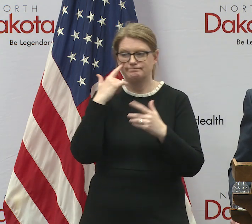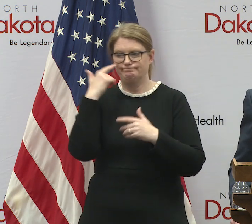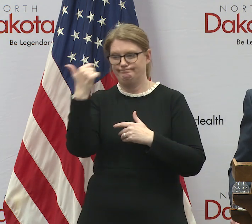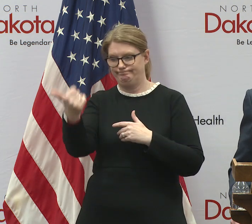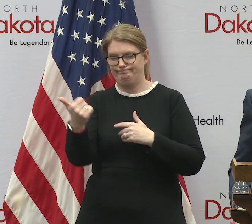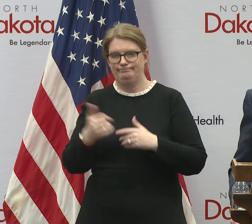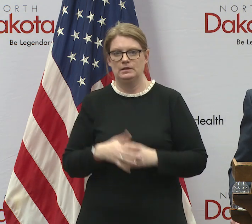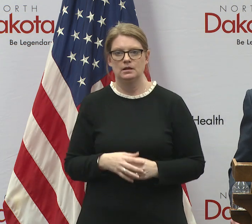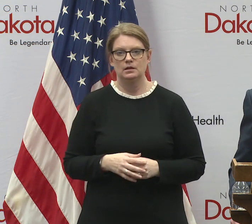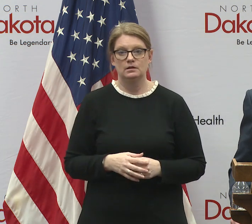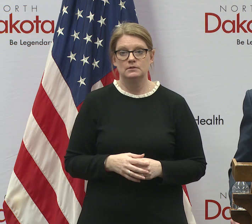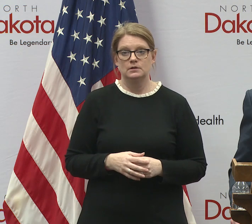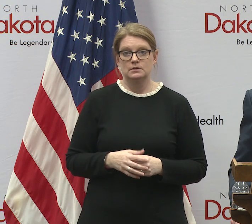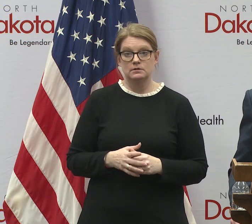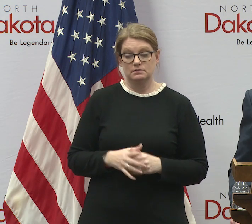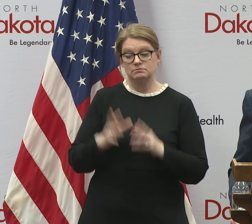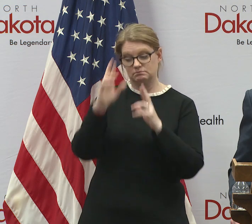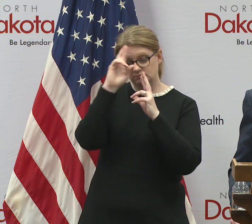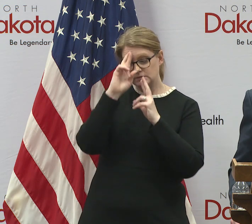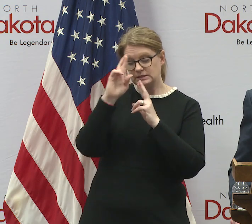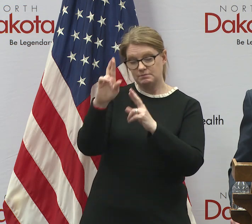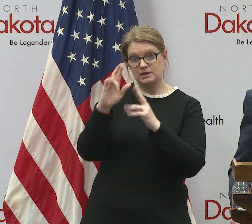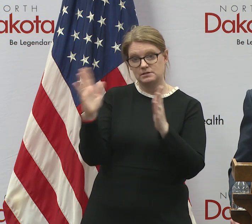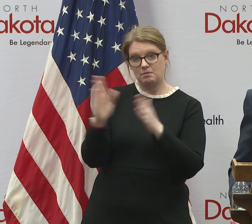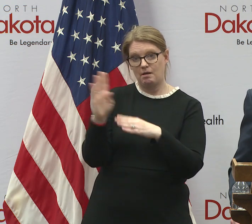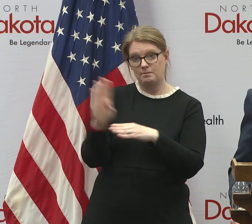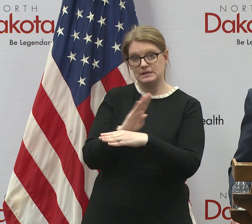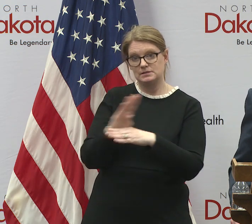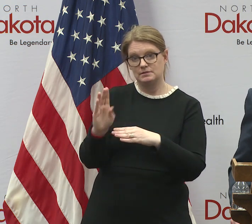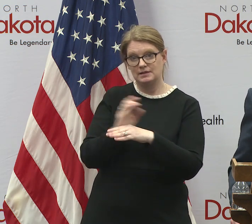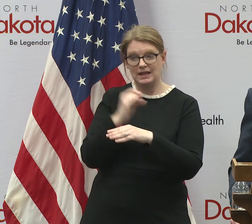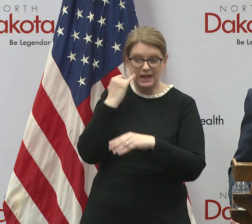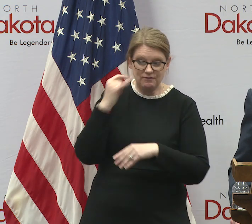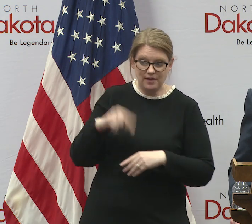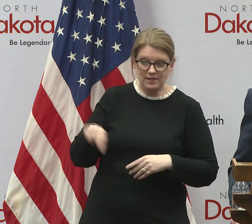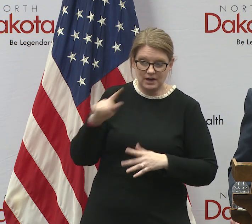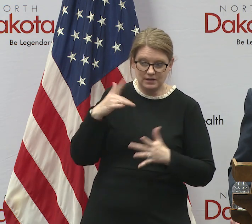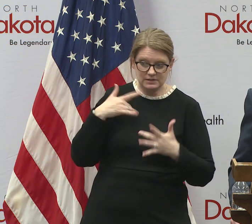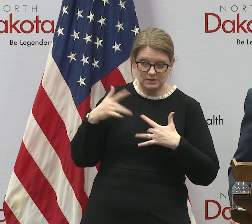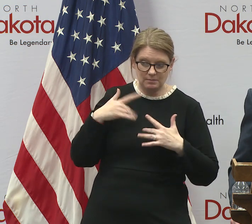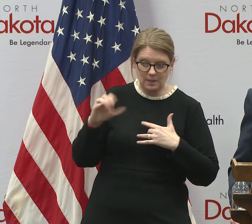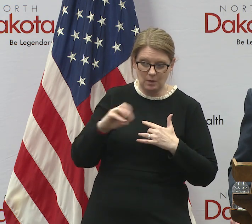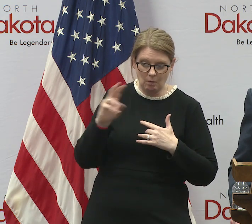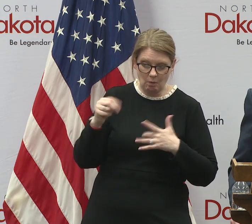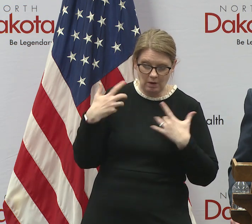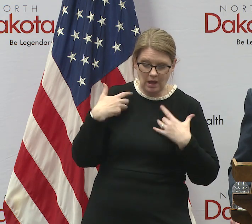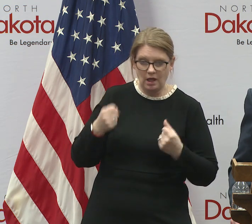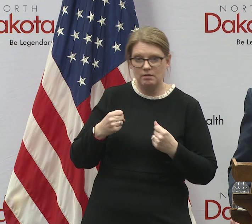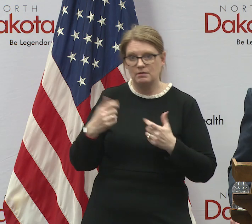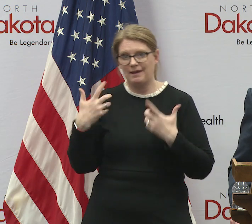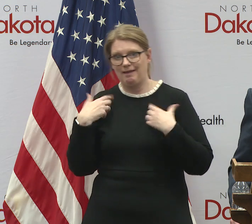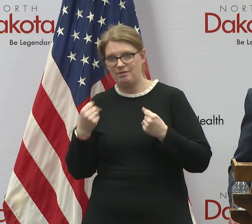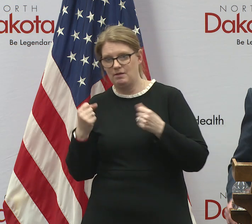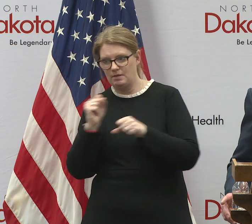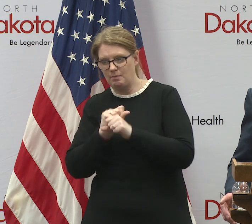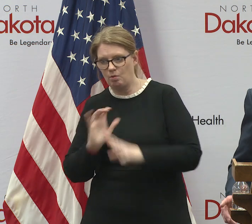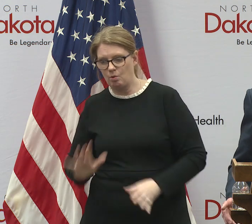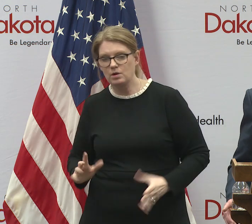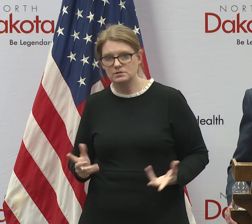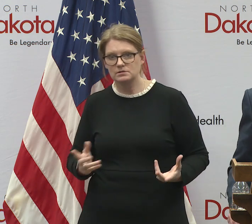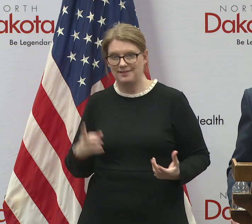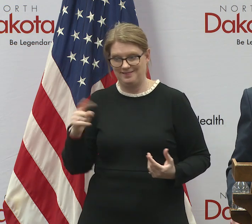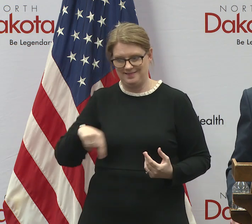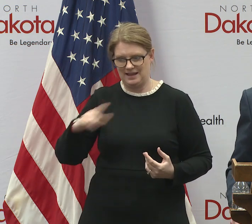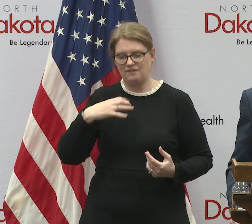And again, we respect small businesses and their own decisions. If they're concerned about their own health or the health of their employees, they can voluntarily